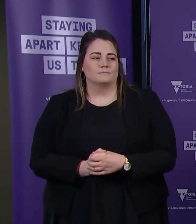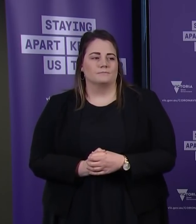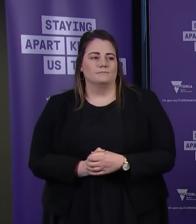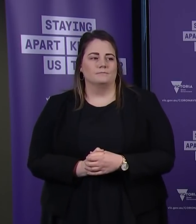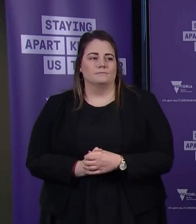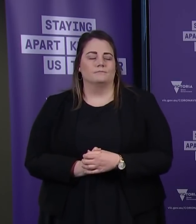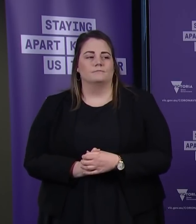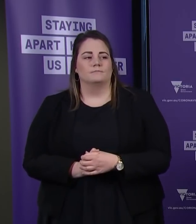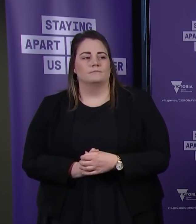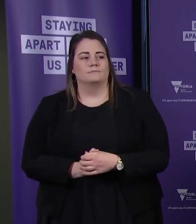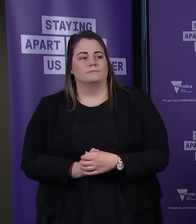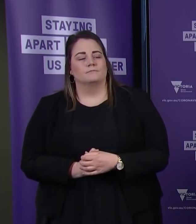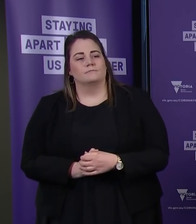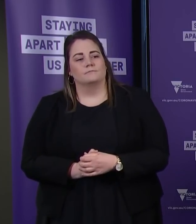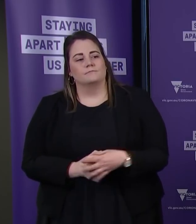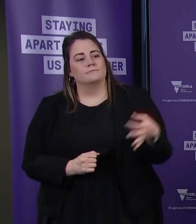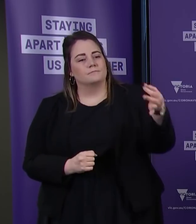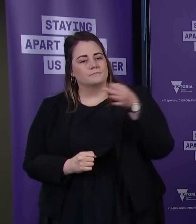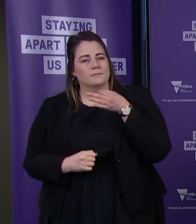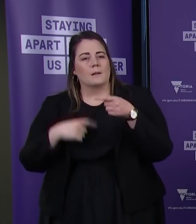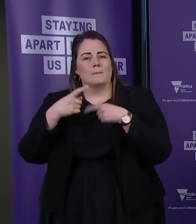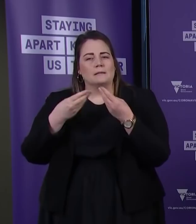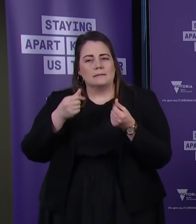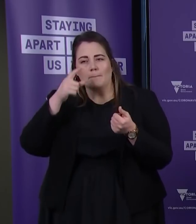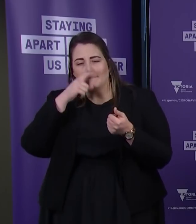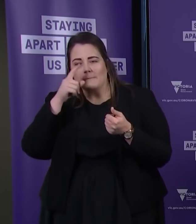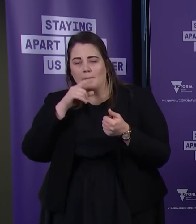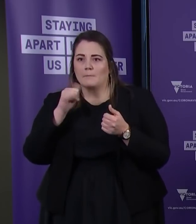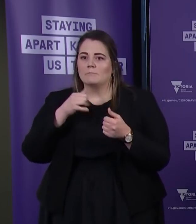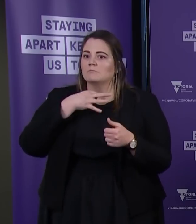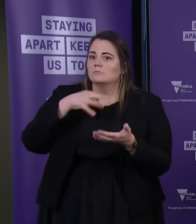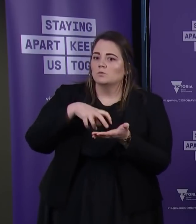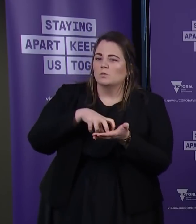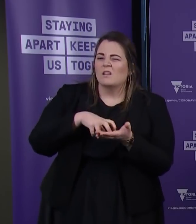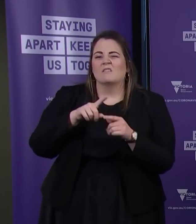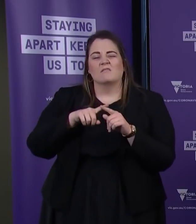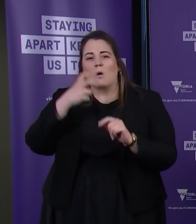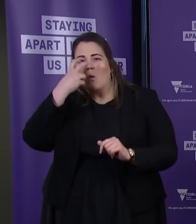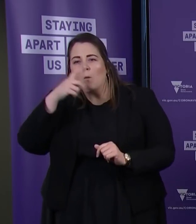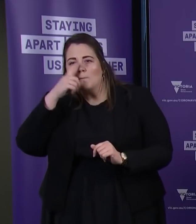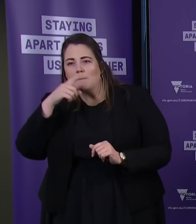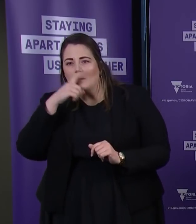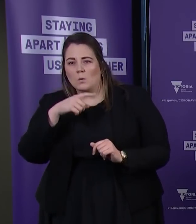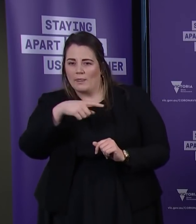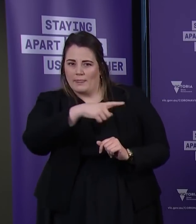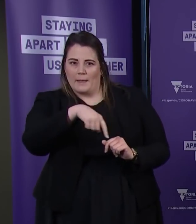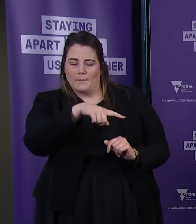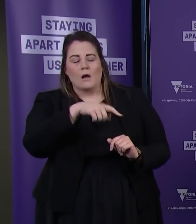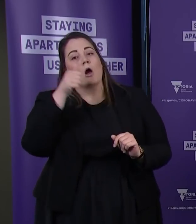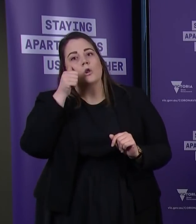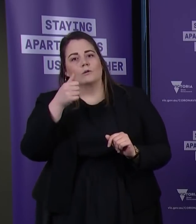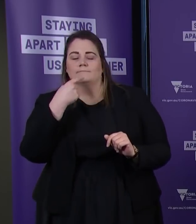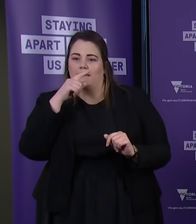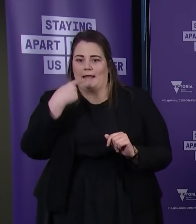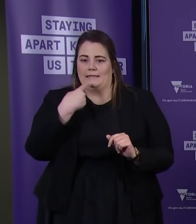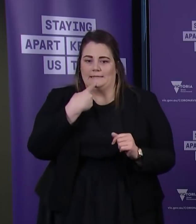who are vulnerable but not as such immunosuppressed, I know you can't tell everyone what to do on an individual basis, but